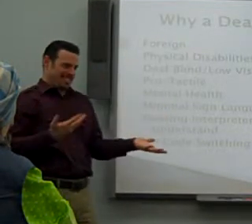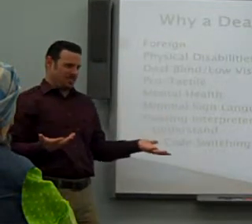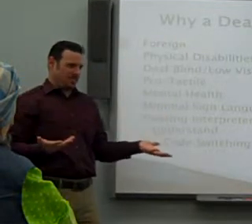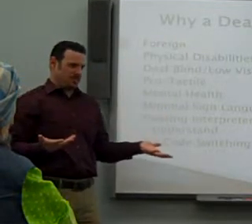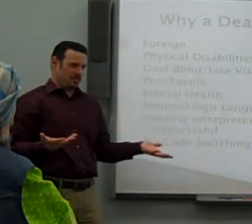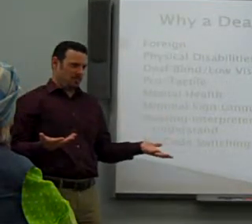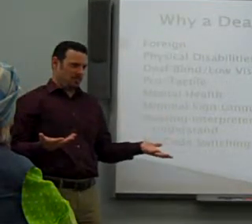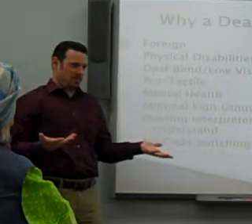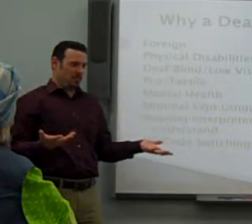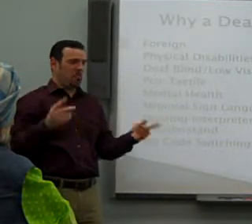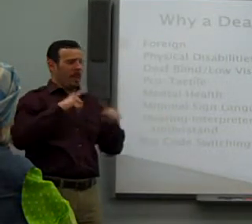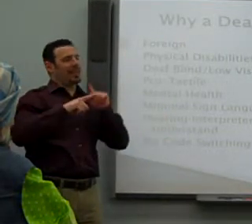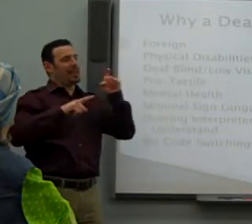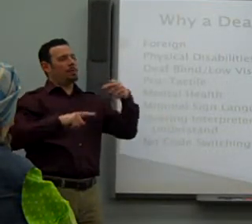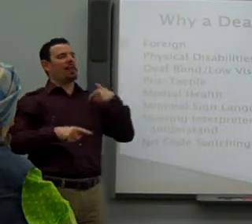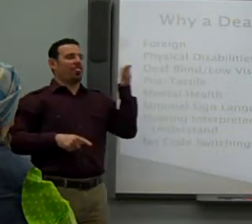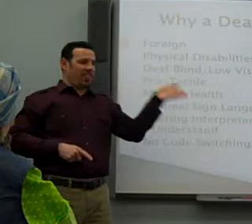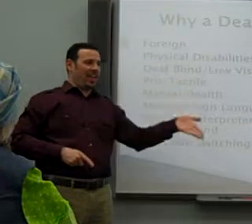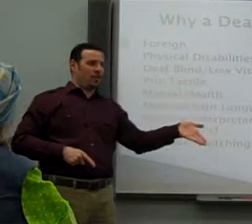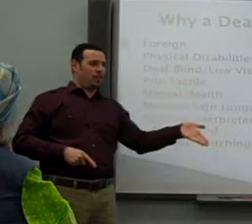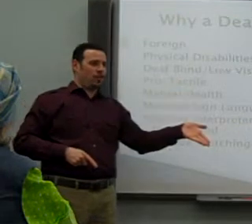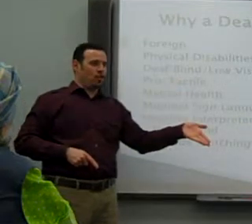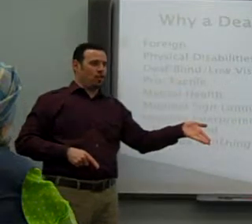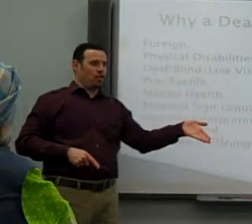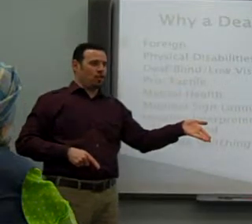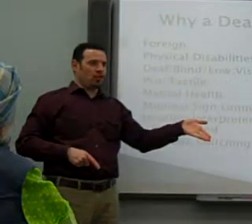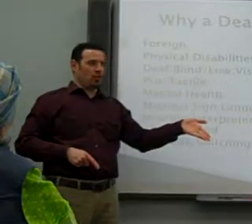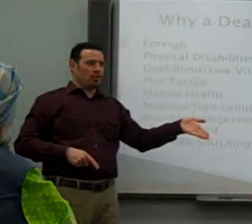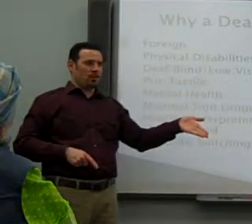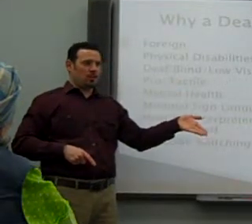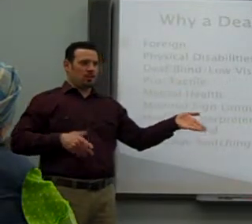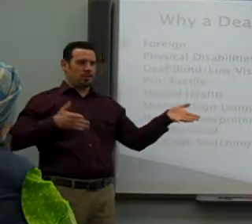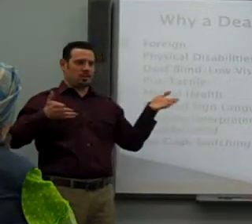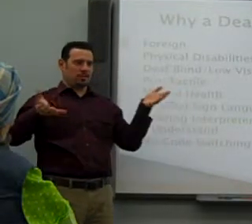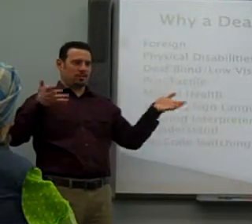so maybe there could be a difference between a checkup versus a surgery.